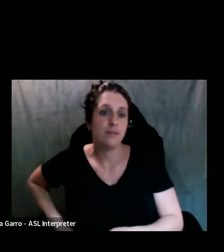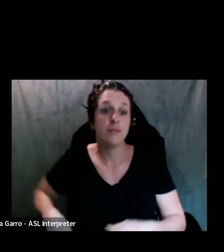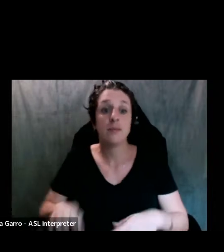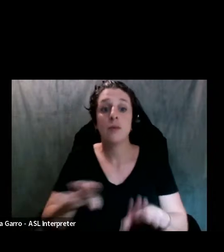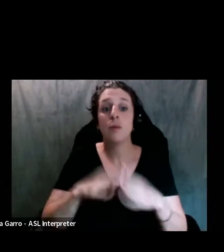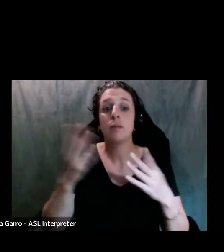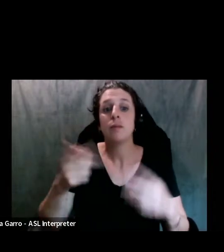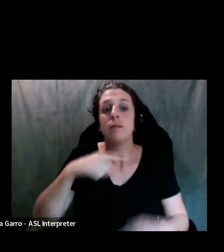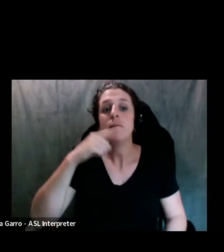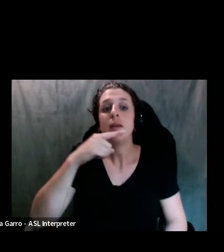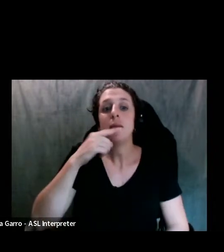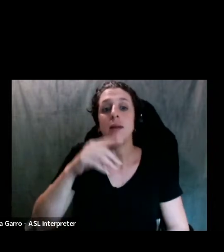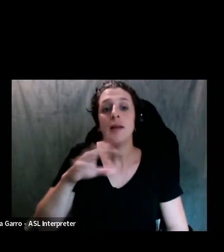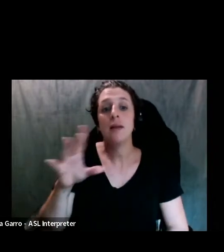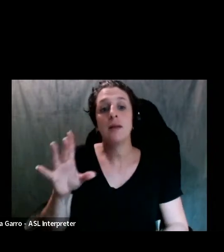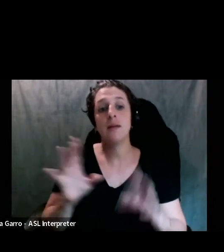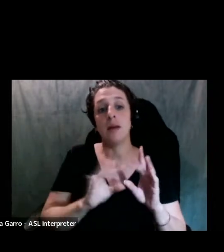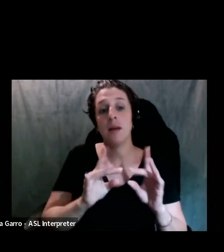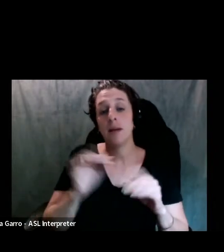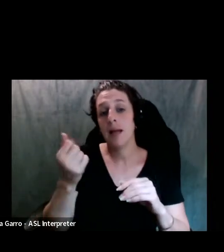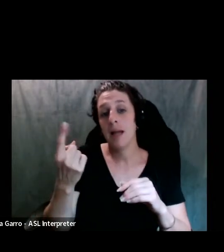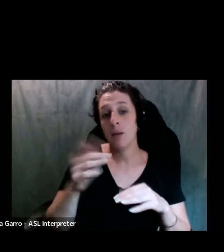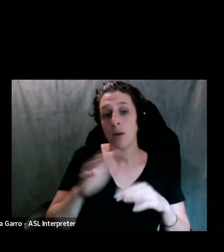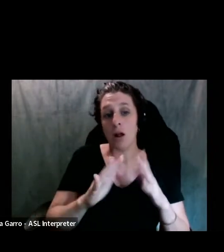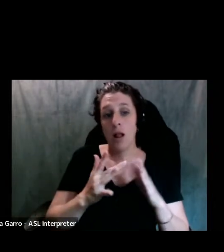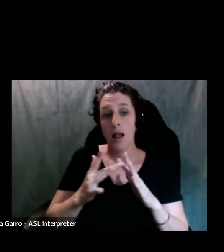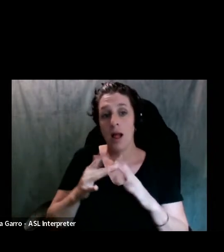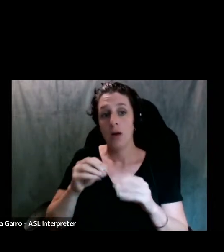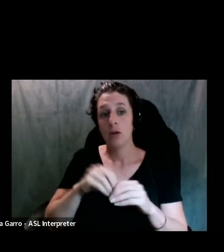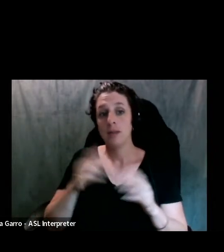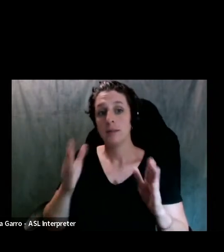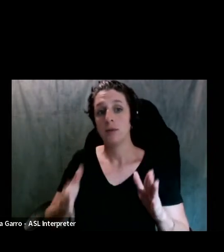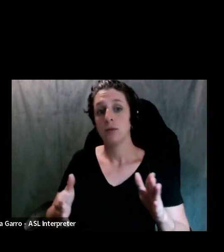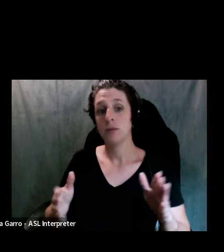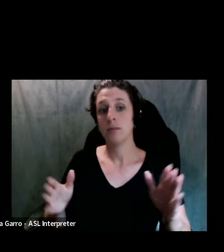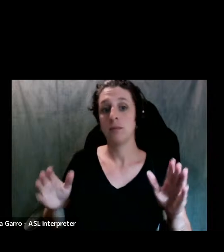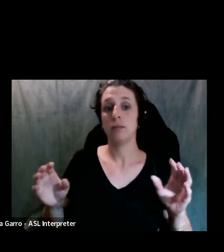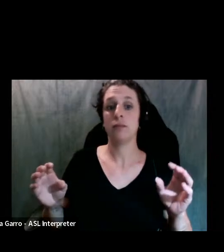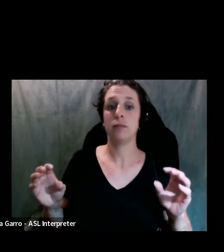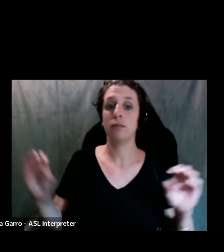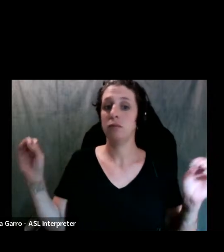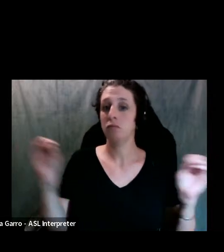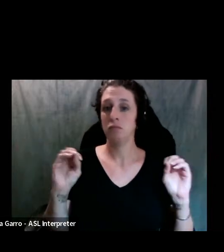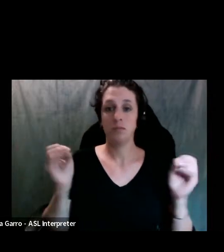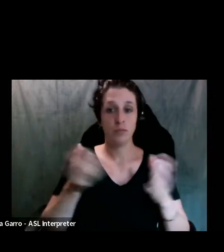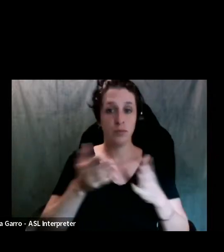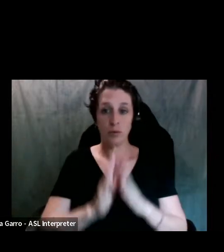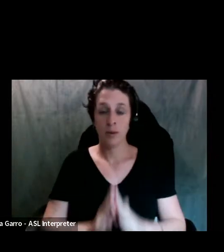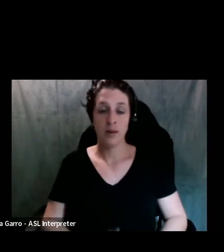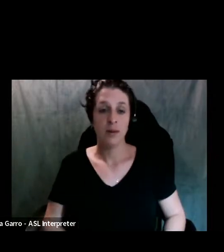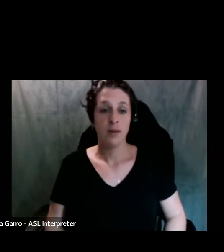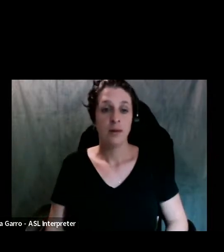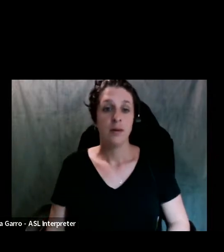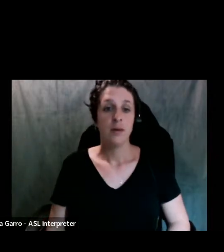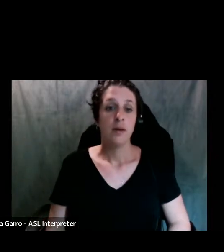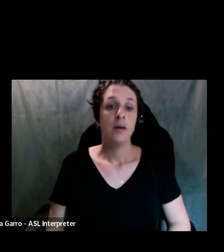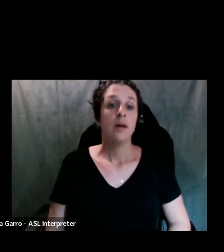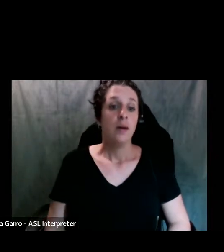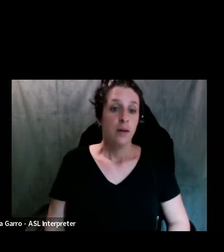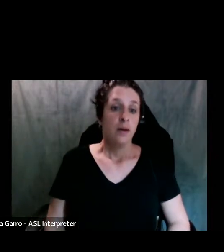anybody online or in person. I have no requests. Okay. Okay. Thank